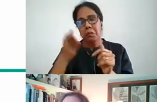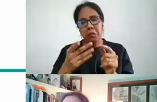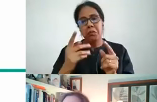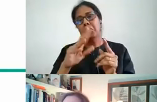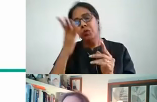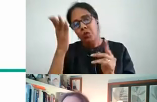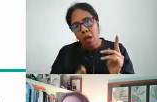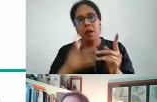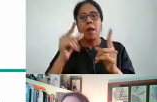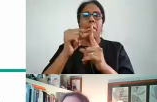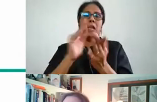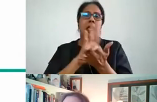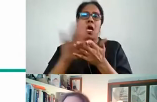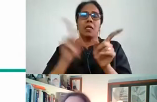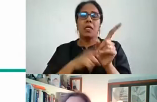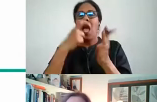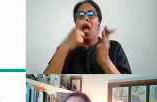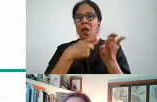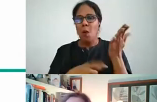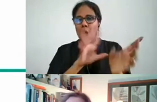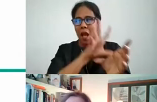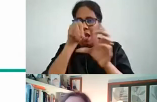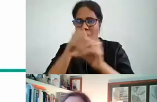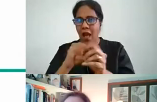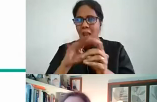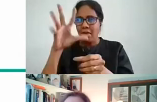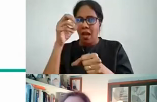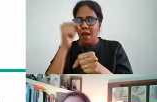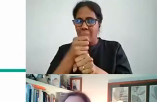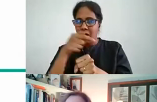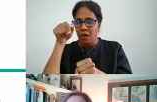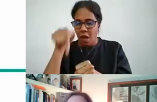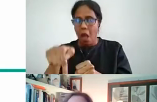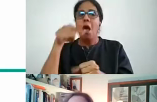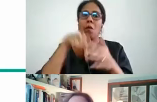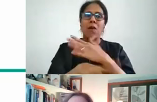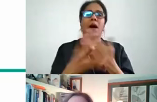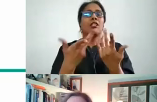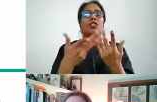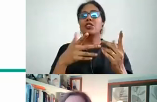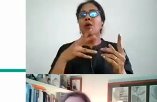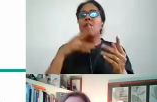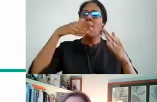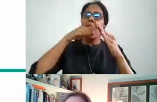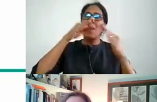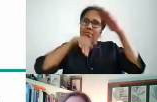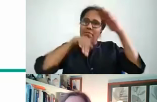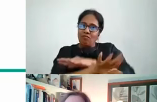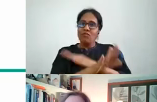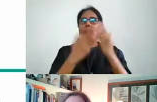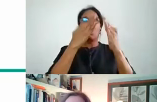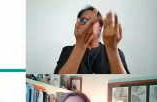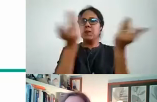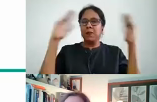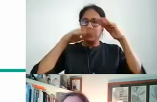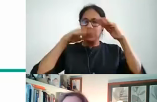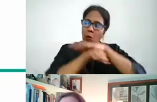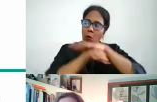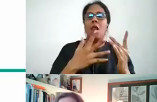requirements for the 5G-defined indoor hotspot and dense urban use cases. This is a strong testament to the technical